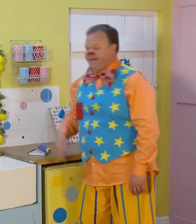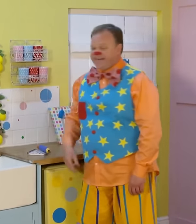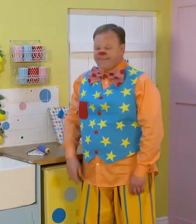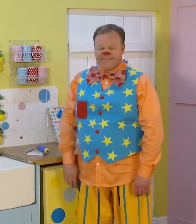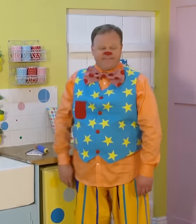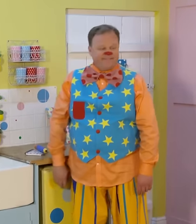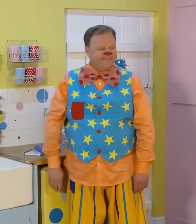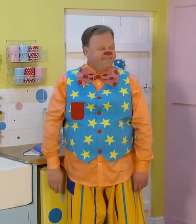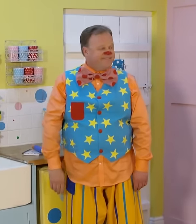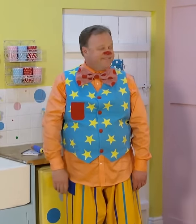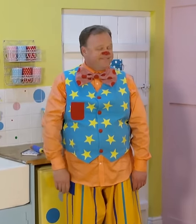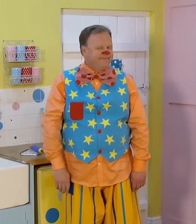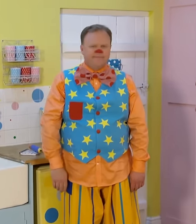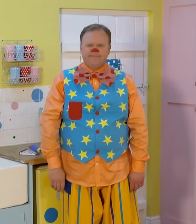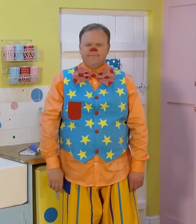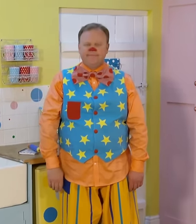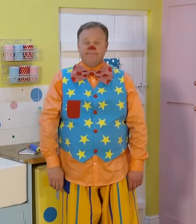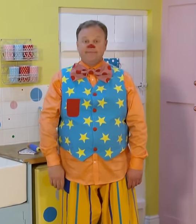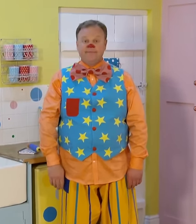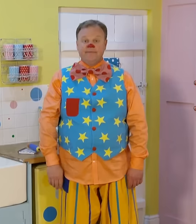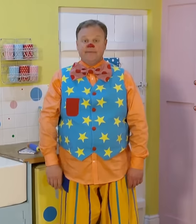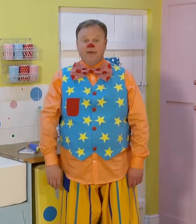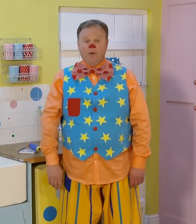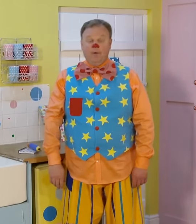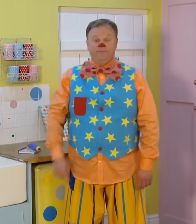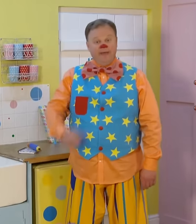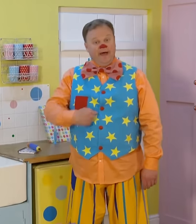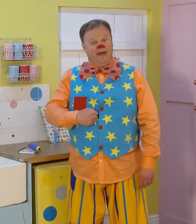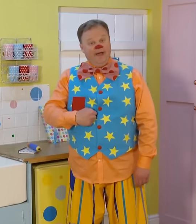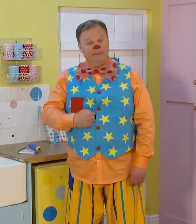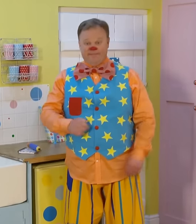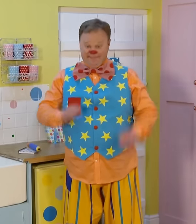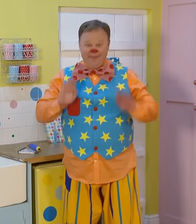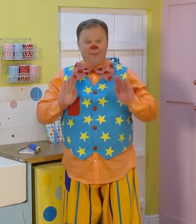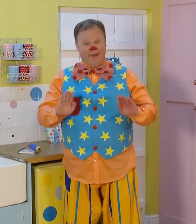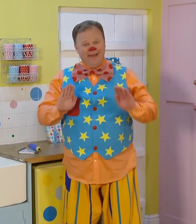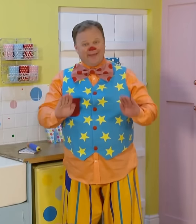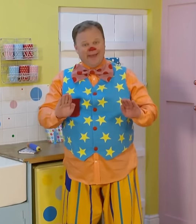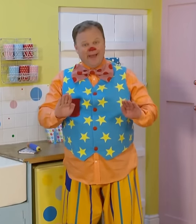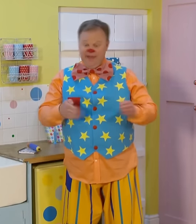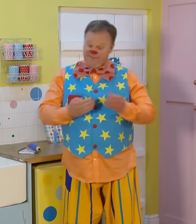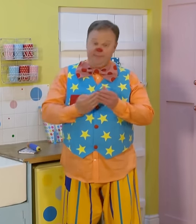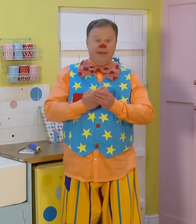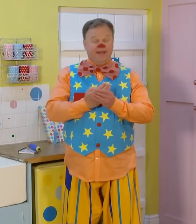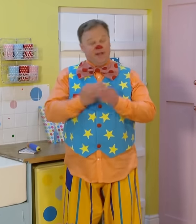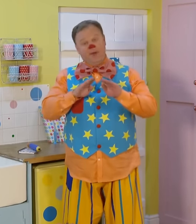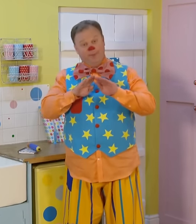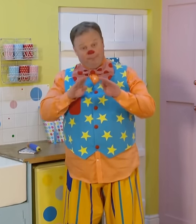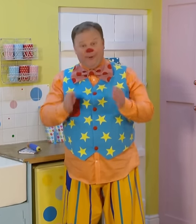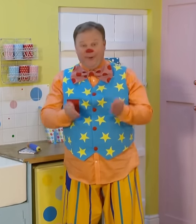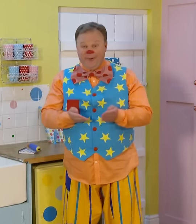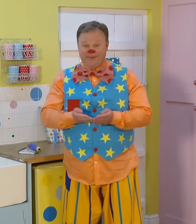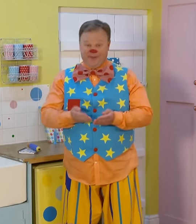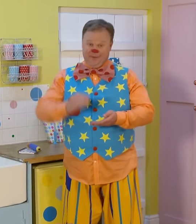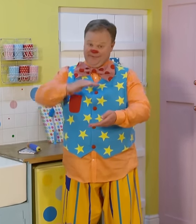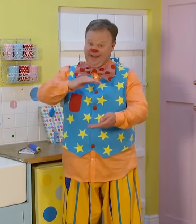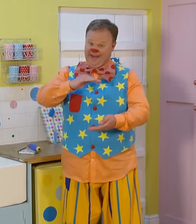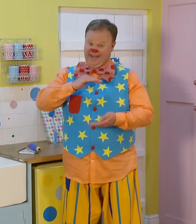What are you doing, Mr. Tumble? Well, I'm still waiting for my new ball to